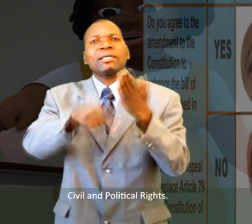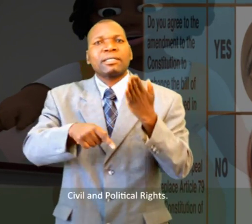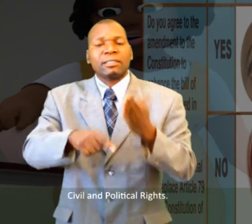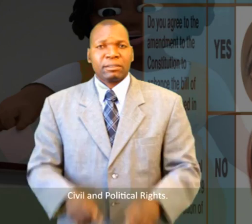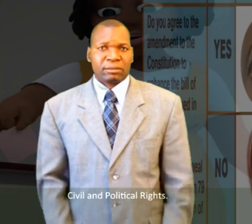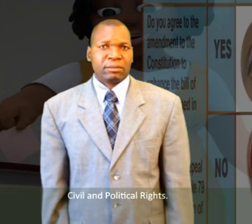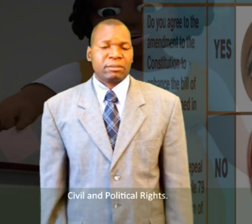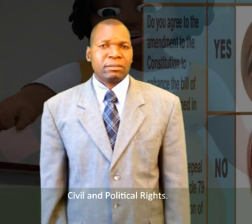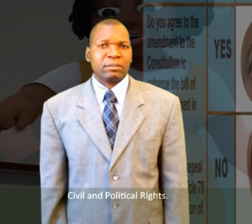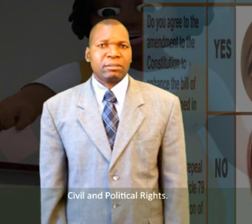Civil and political rights.